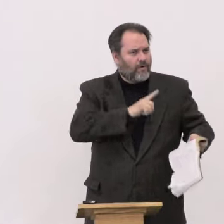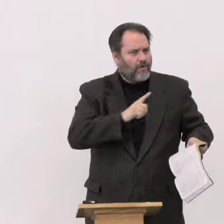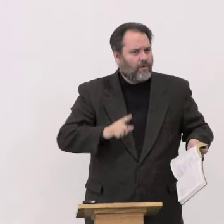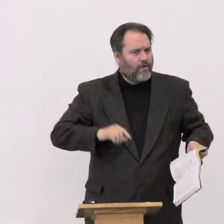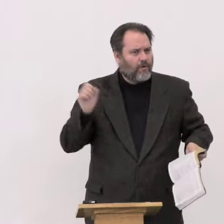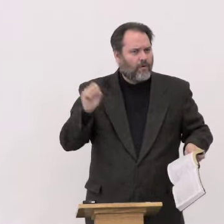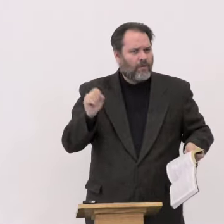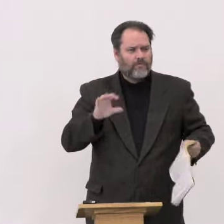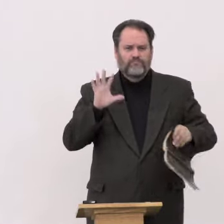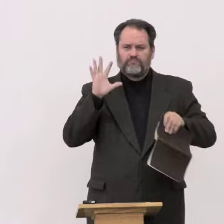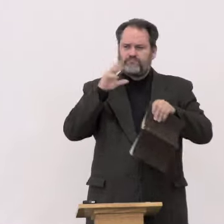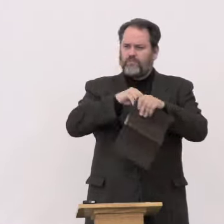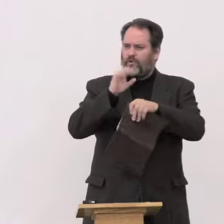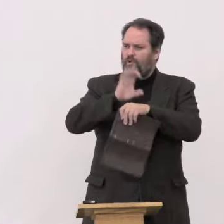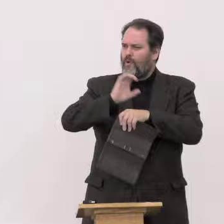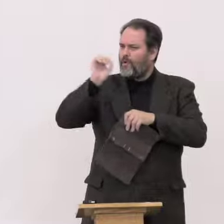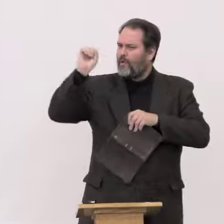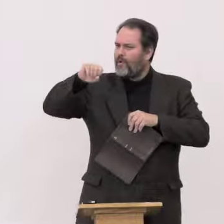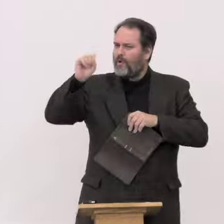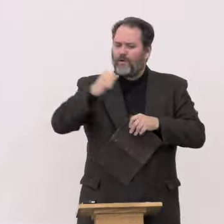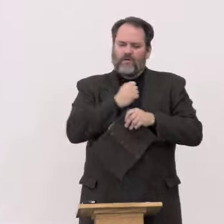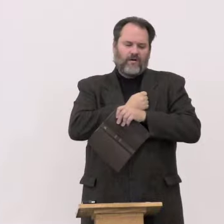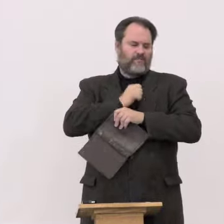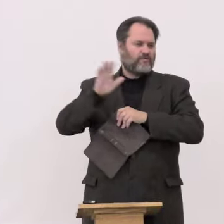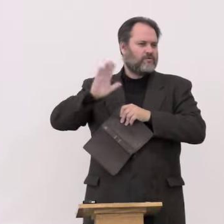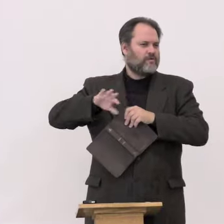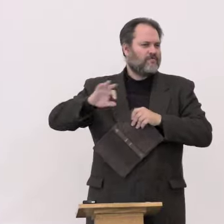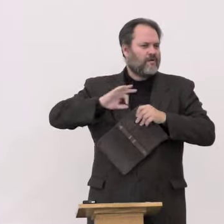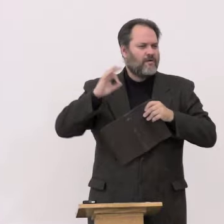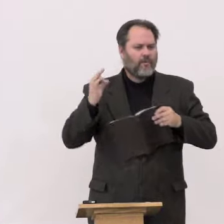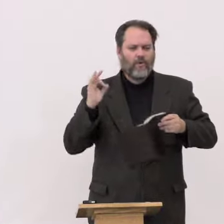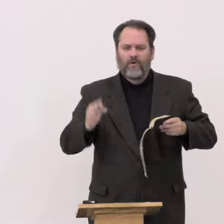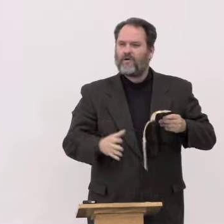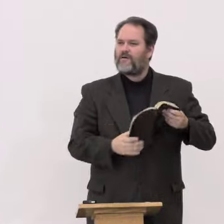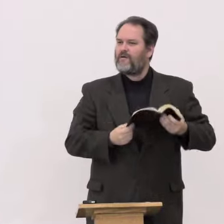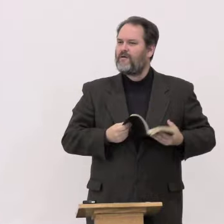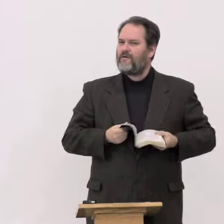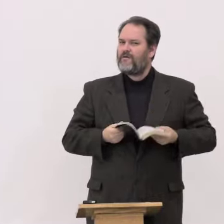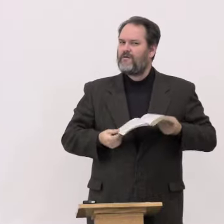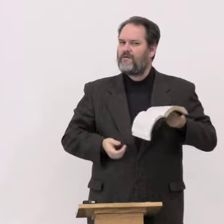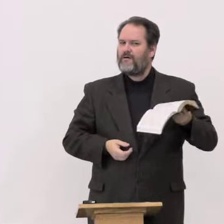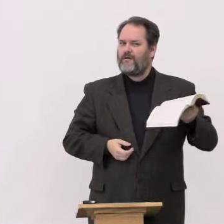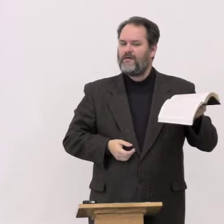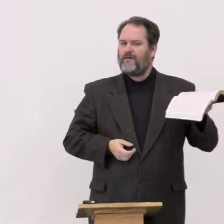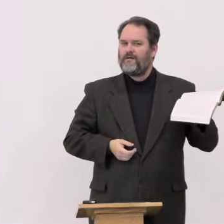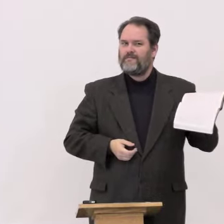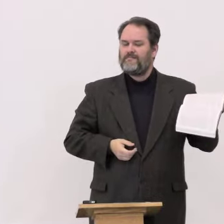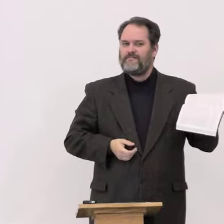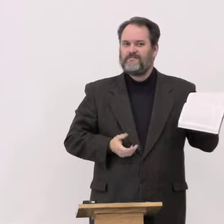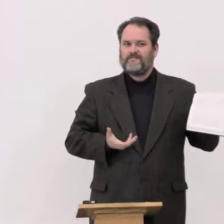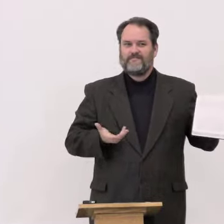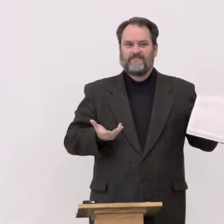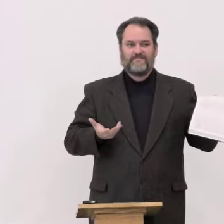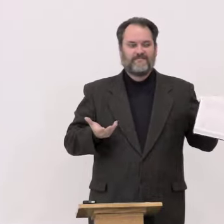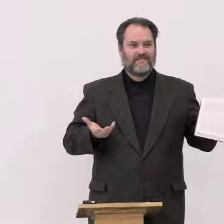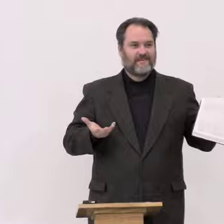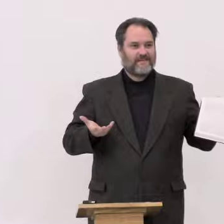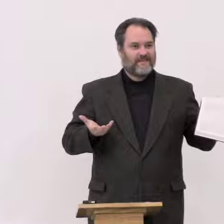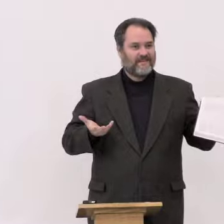But, he serves the Lord, and he's, you know, involved with the church. He's great. He's a great person. But he just refused